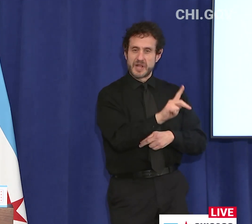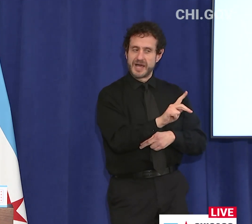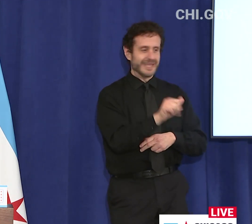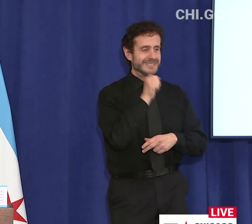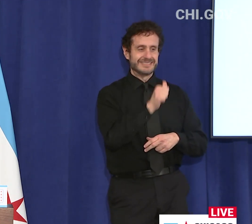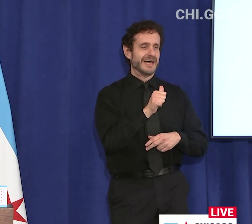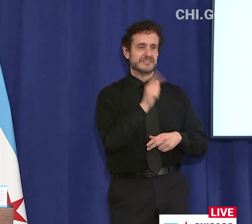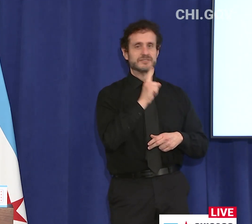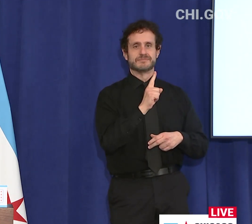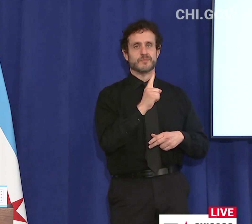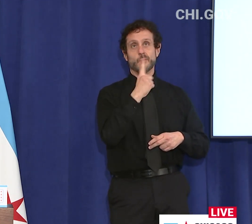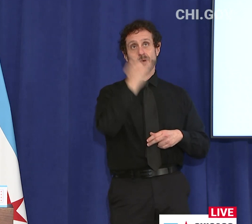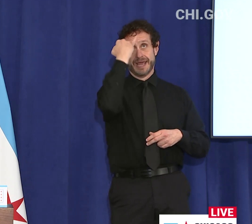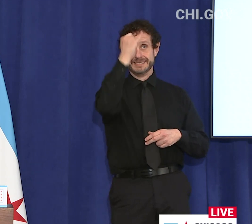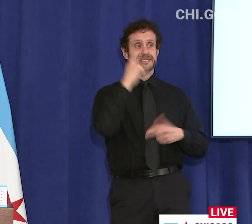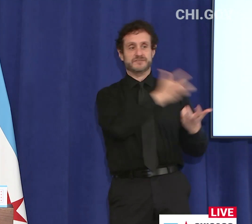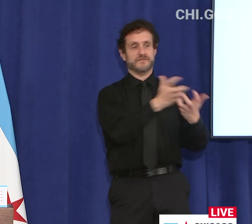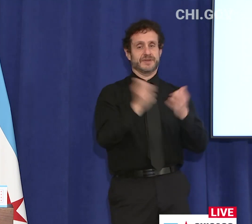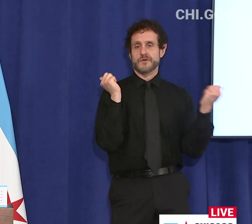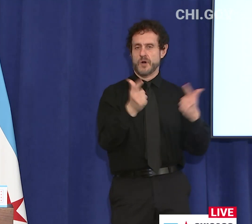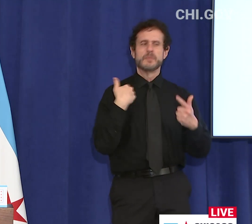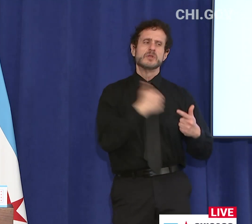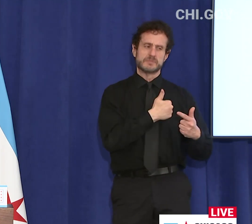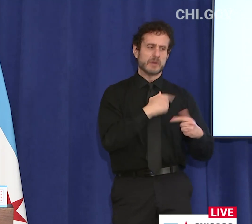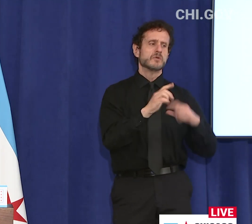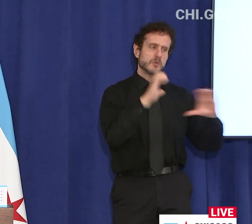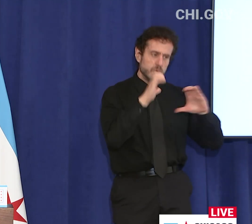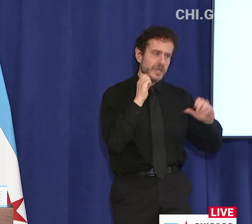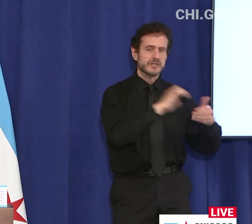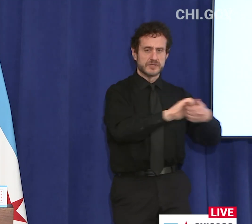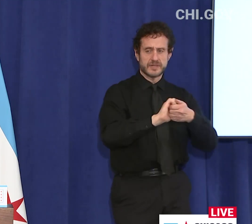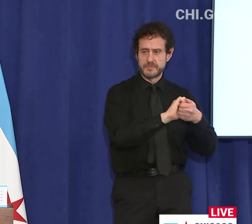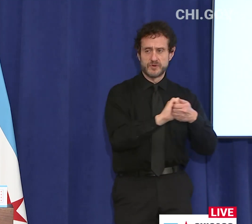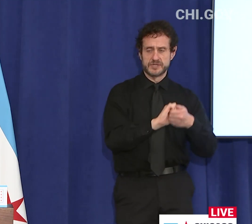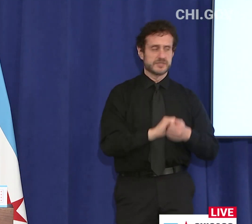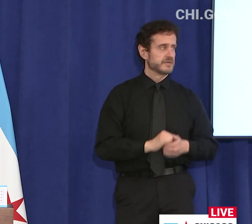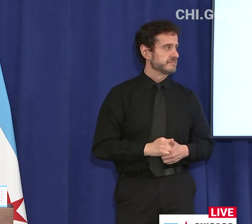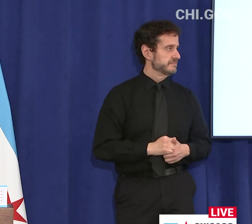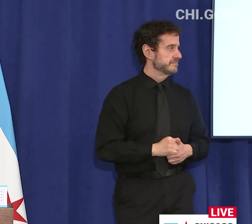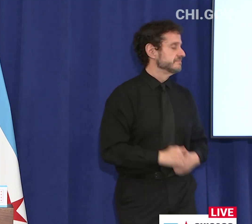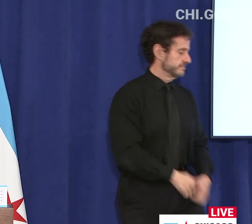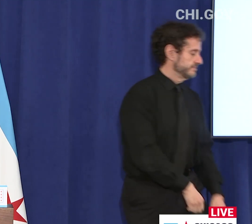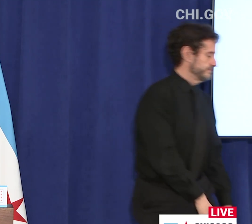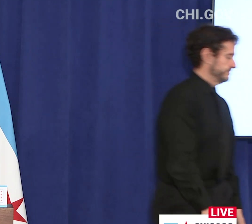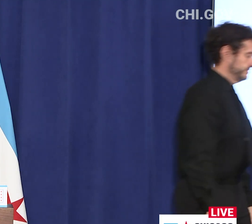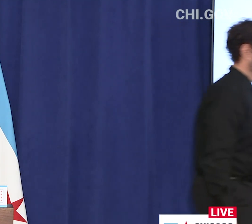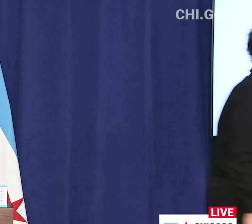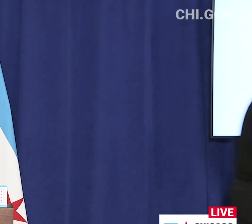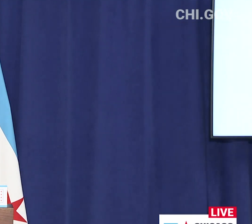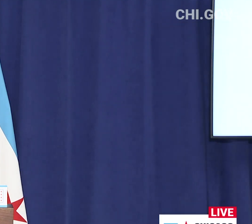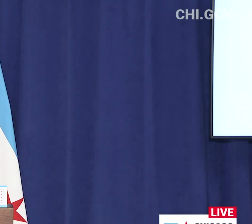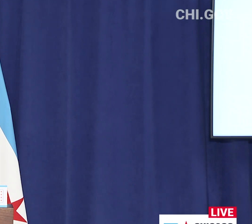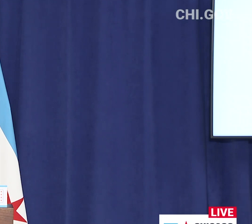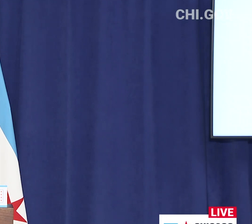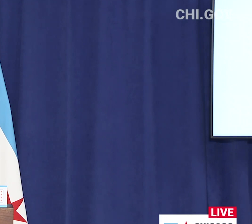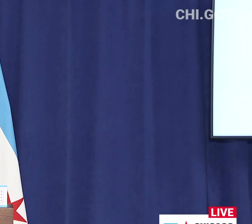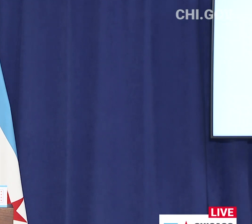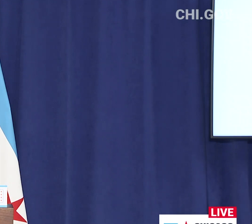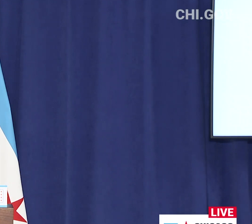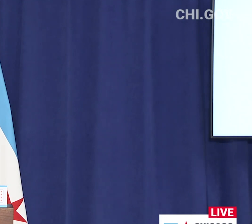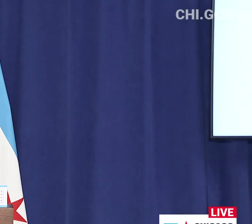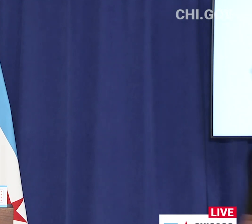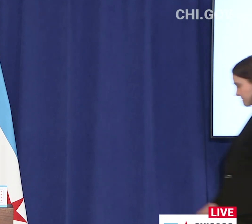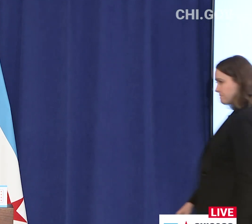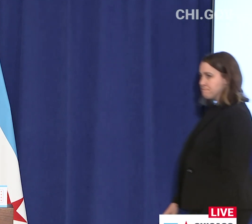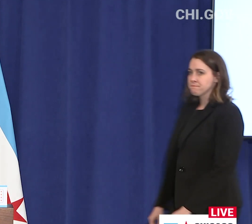approach, but it's really about communication and collaboration. From Becky Vivi from WBEZ, registration for Park District programs opens on